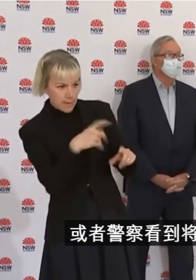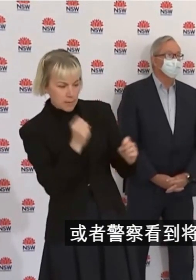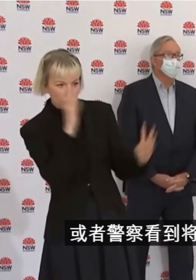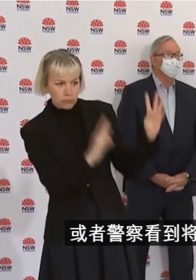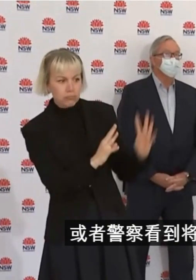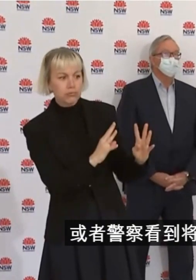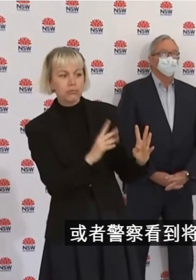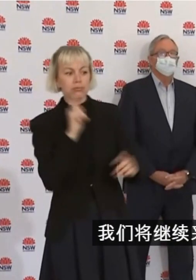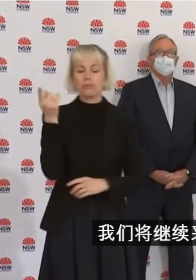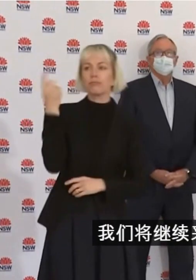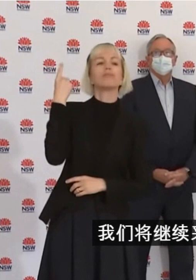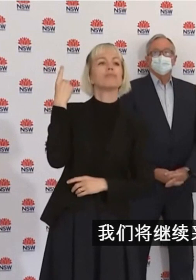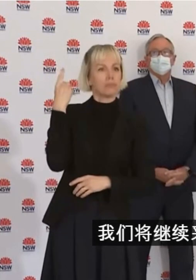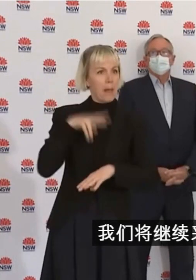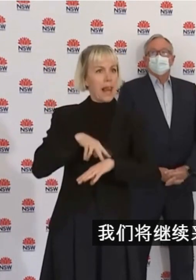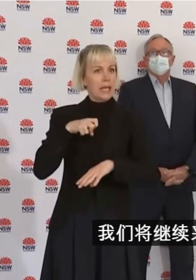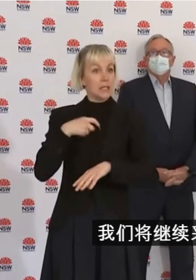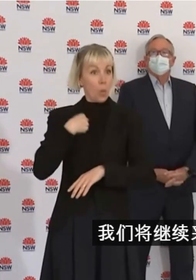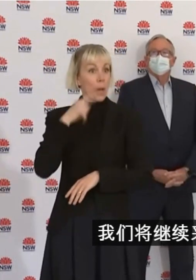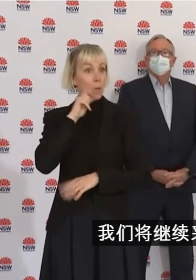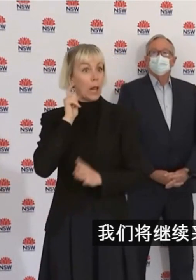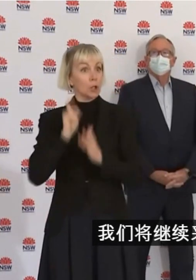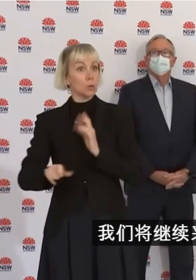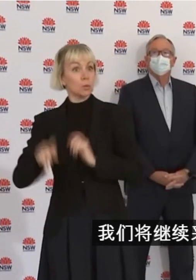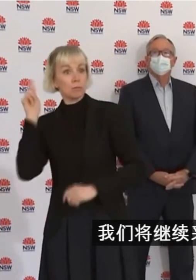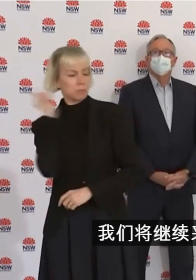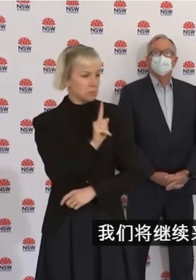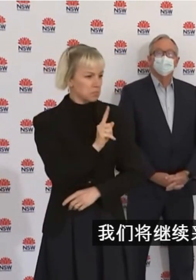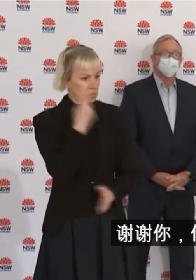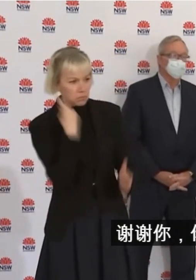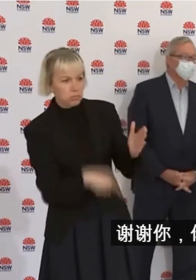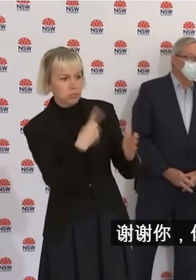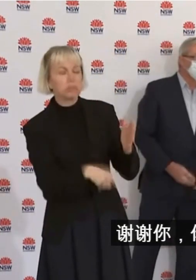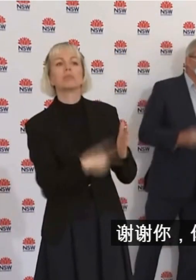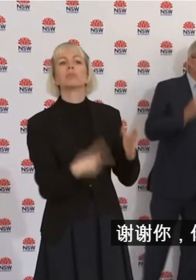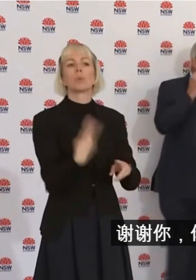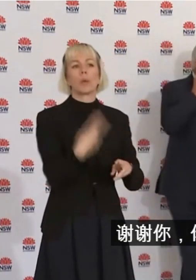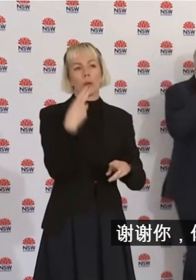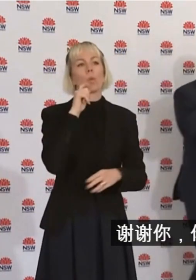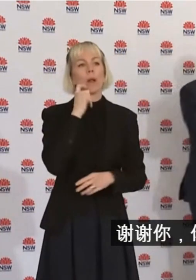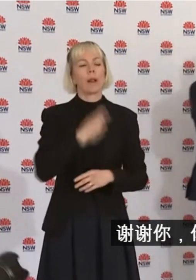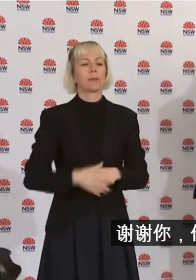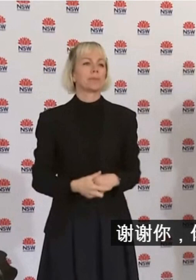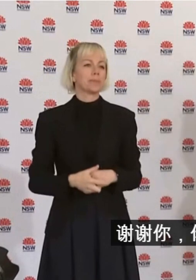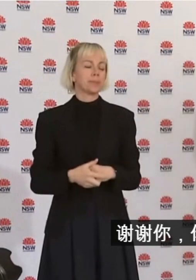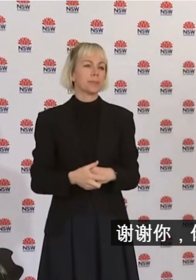puts the community at risk, we will continue to take strong and quick action. Thank you.